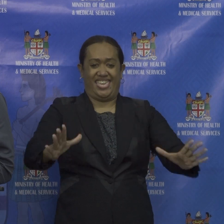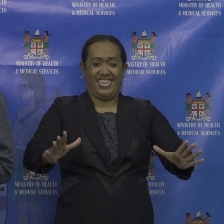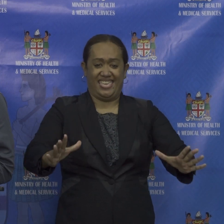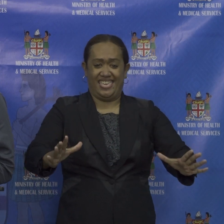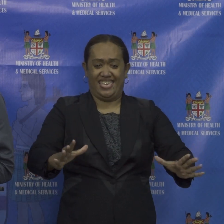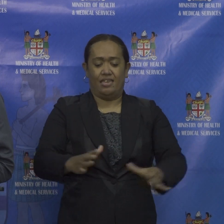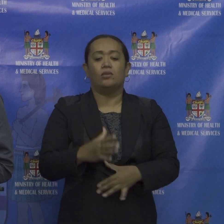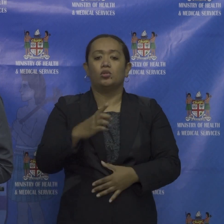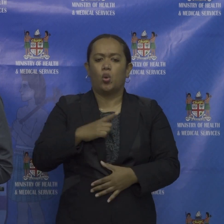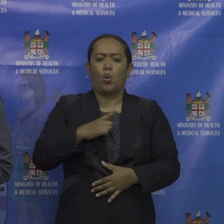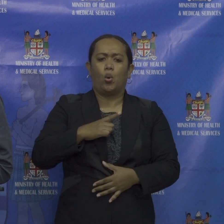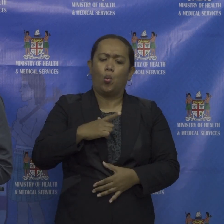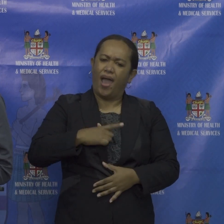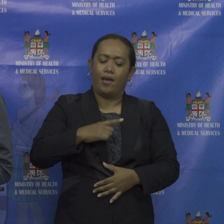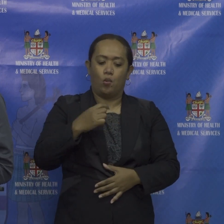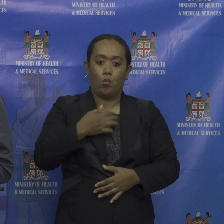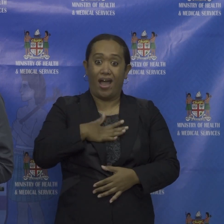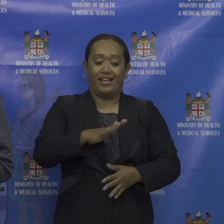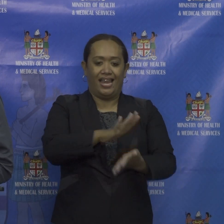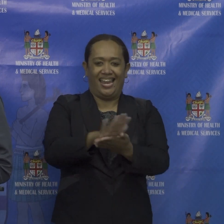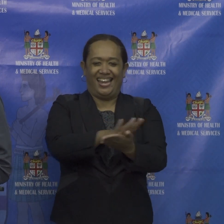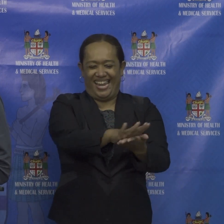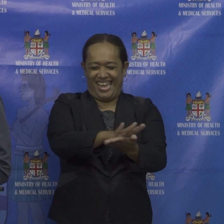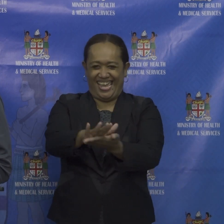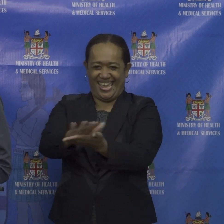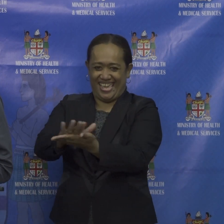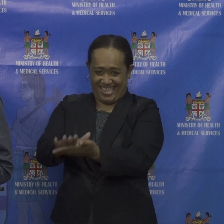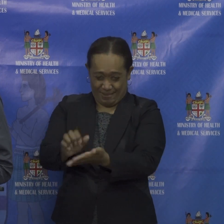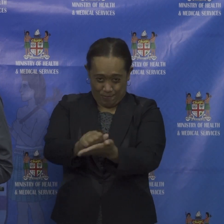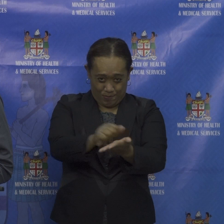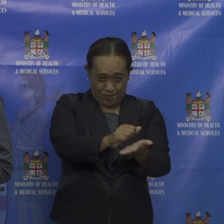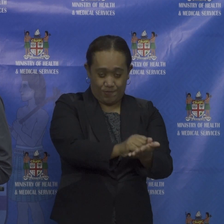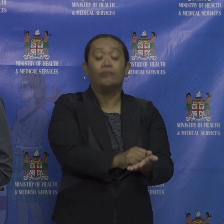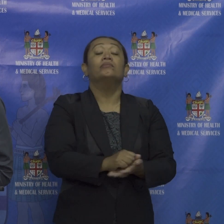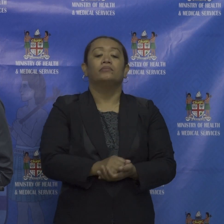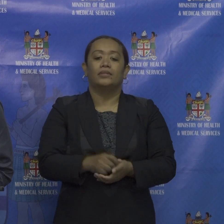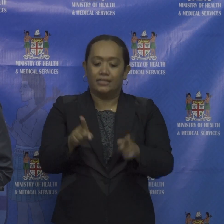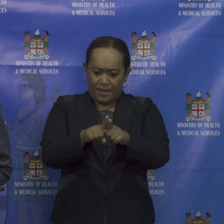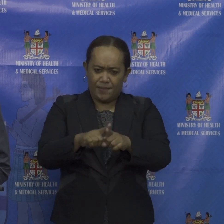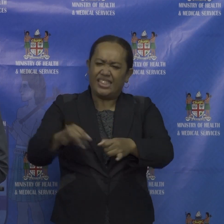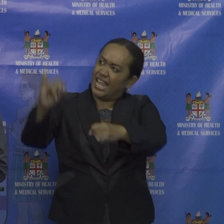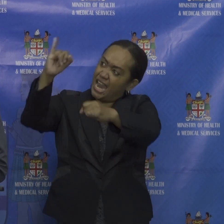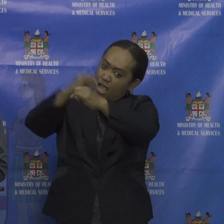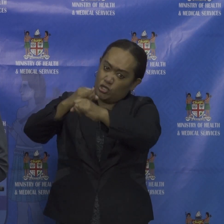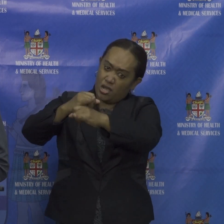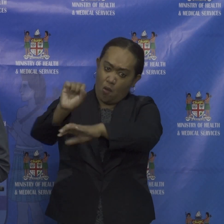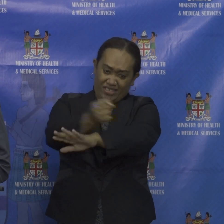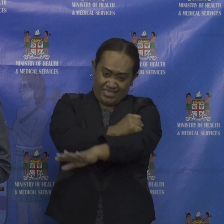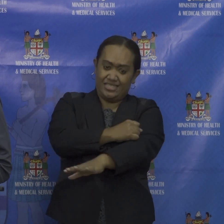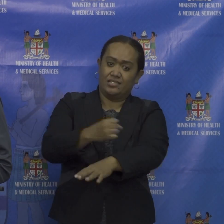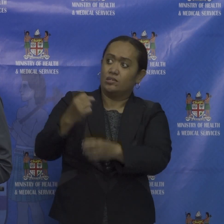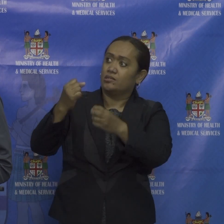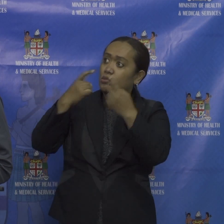Beyond that, these are the measures that have been taken upon internationally. We are confident that they have been shown to work in other